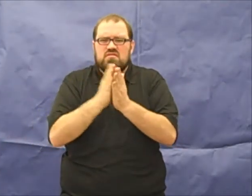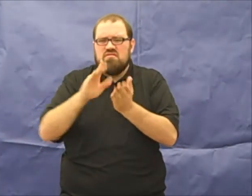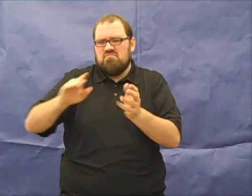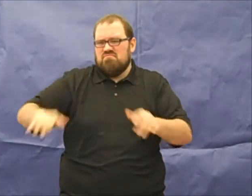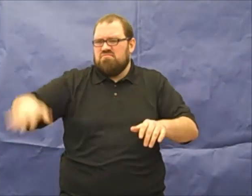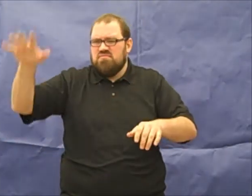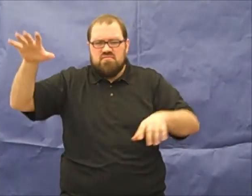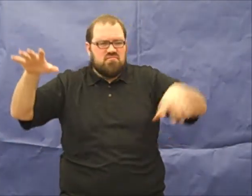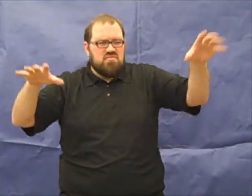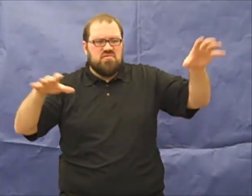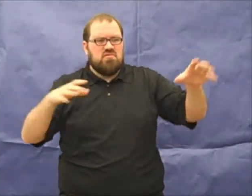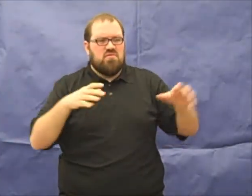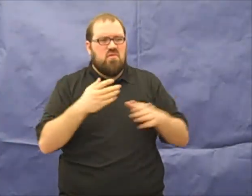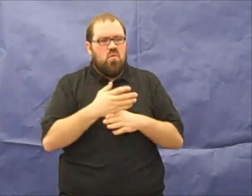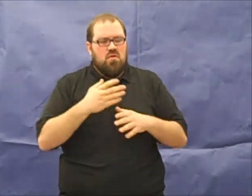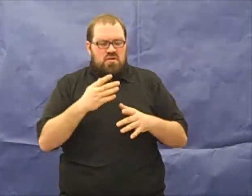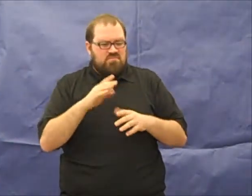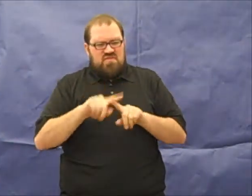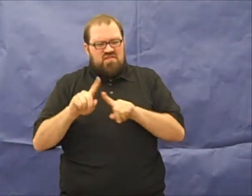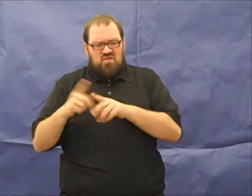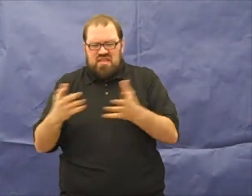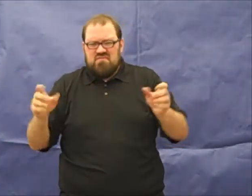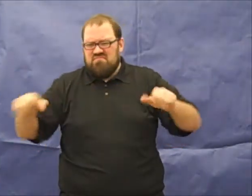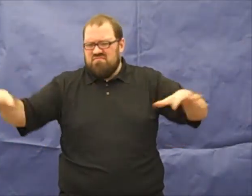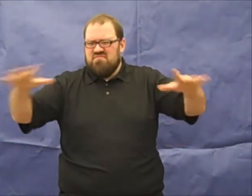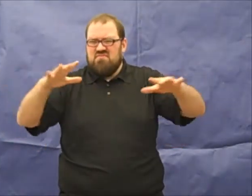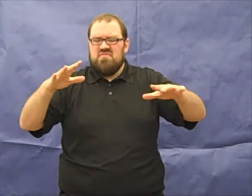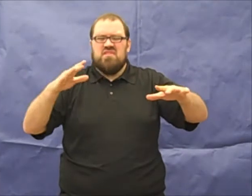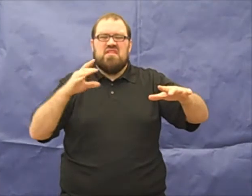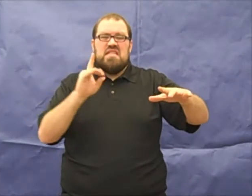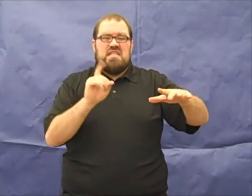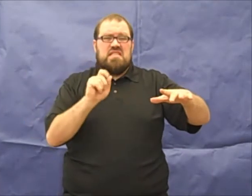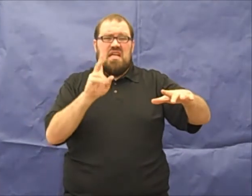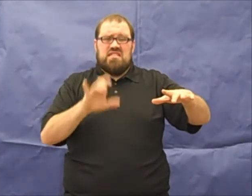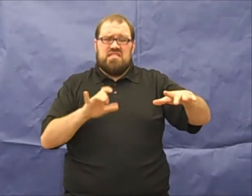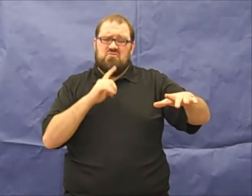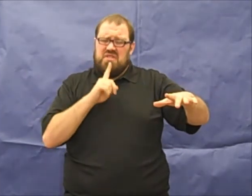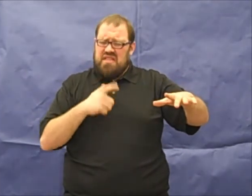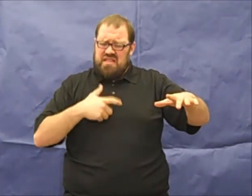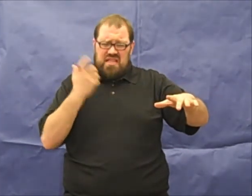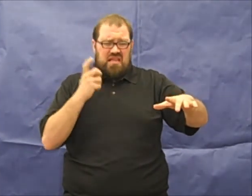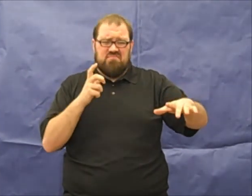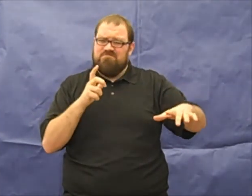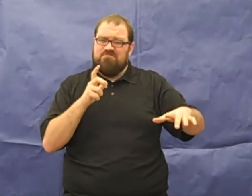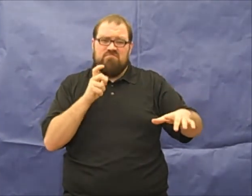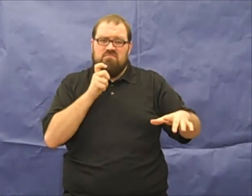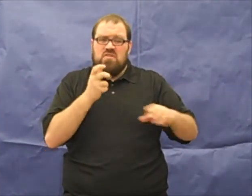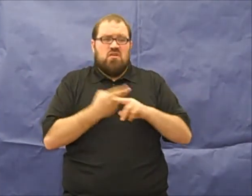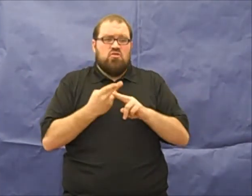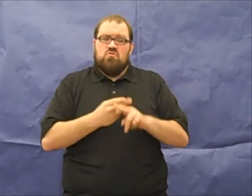weapons. A coat of dust blanketing everything so thick it's clear it hasn't been disturbed for years.